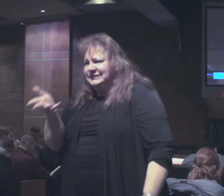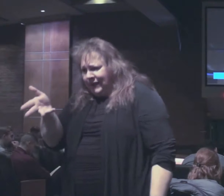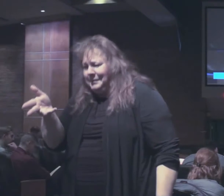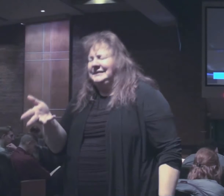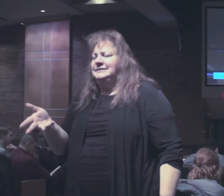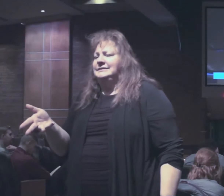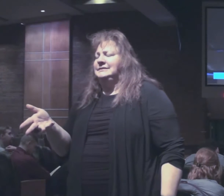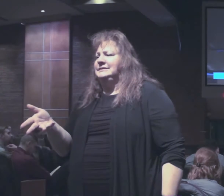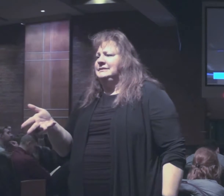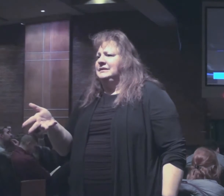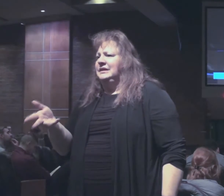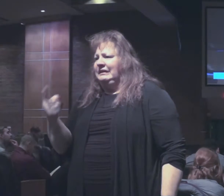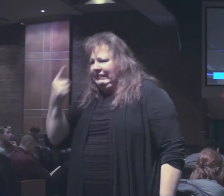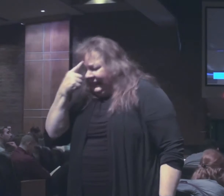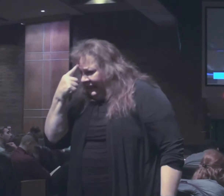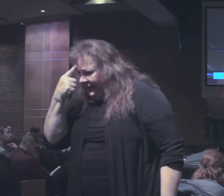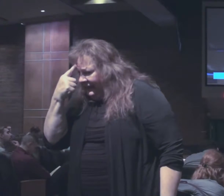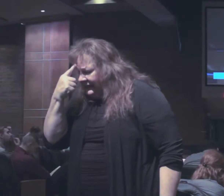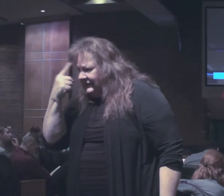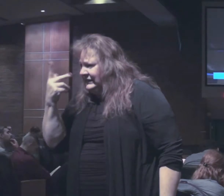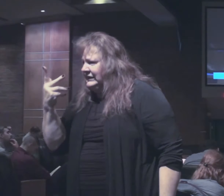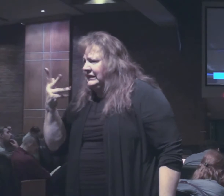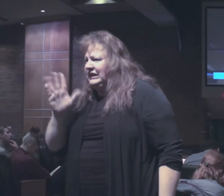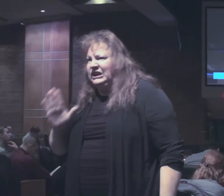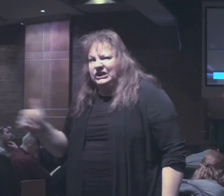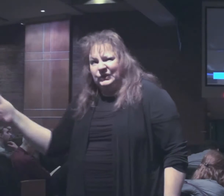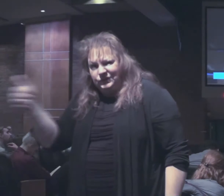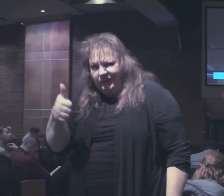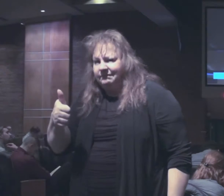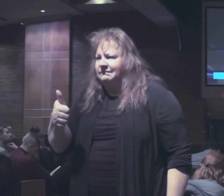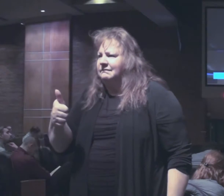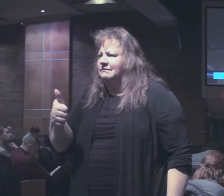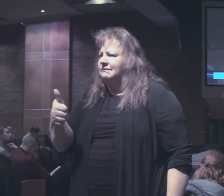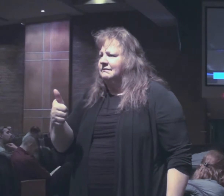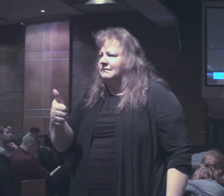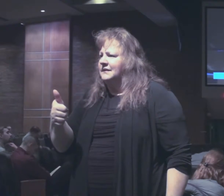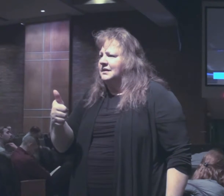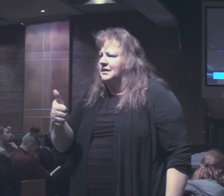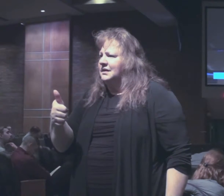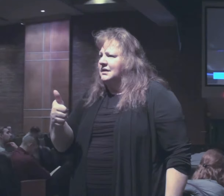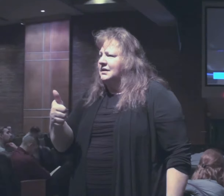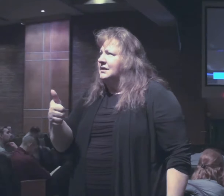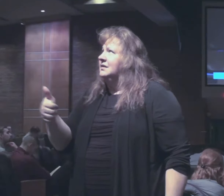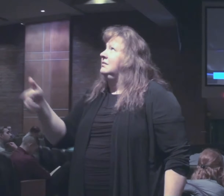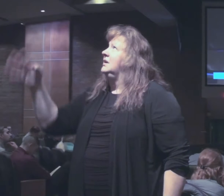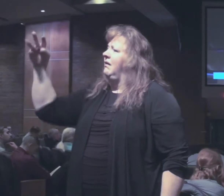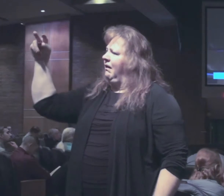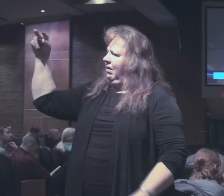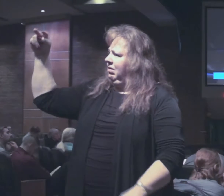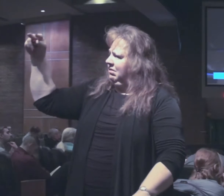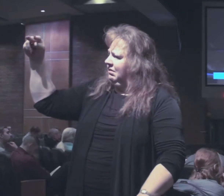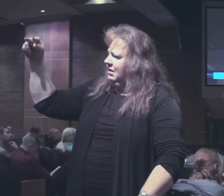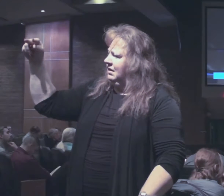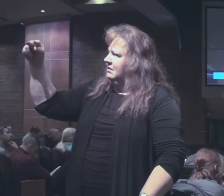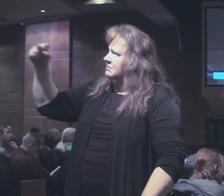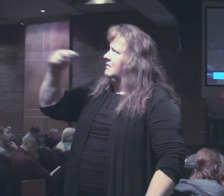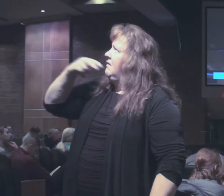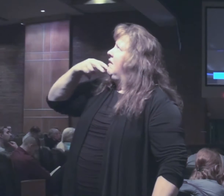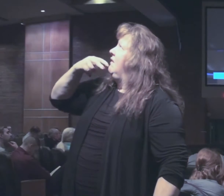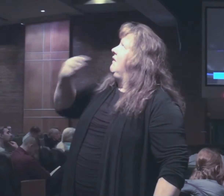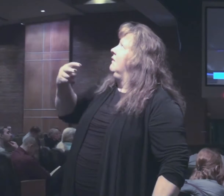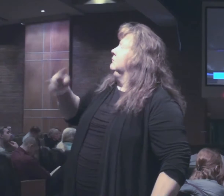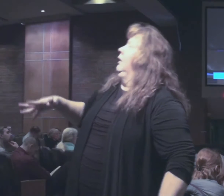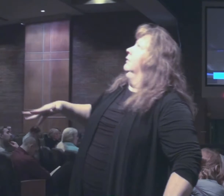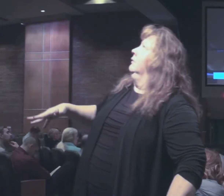Stop it. Consider yourself before the living God and be in awe and